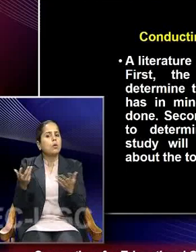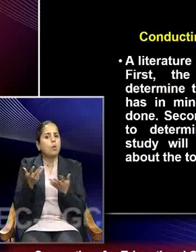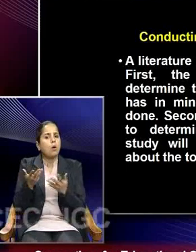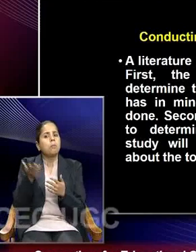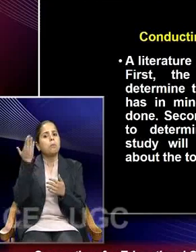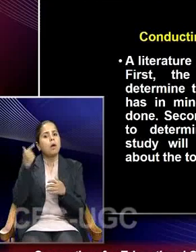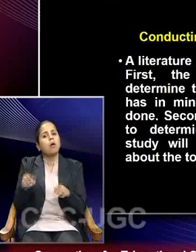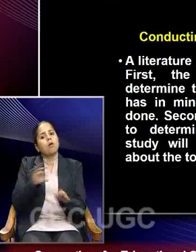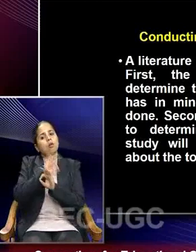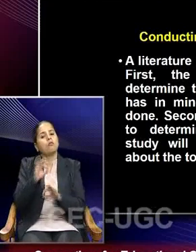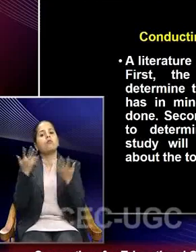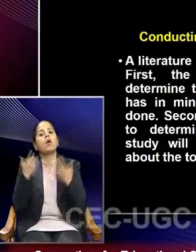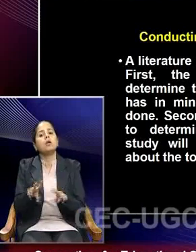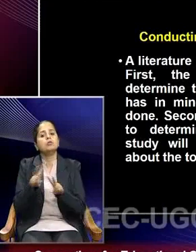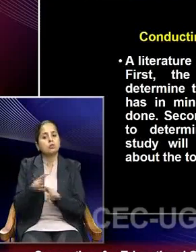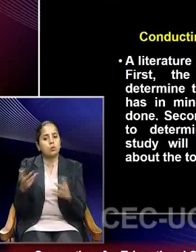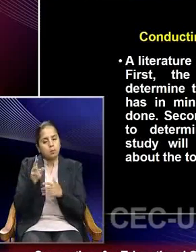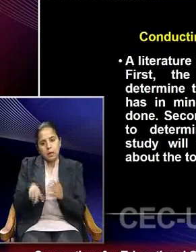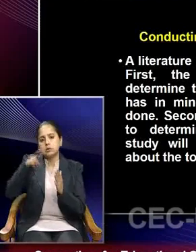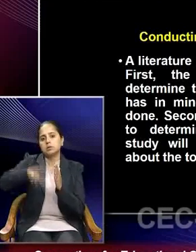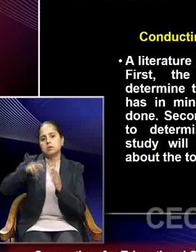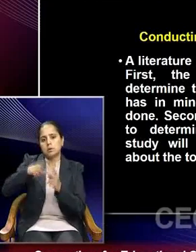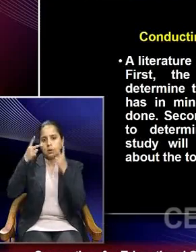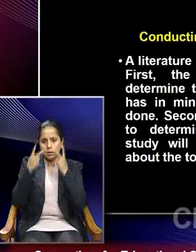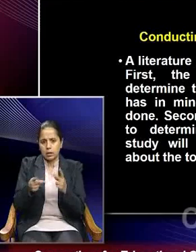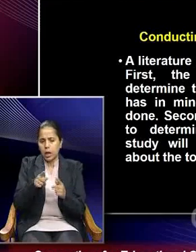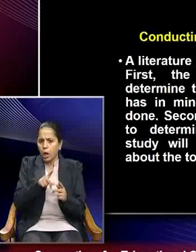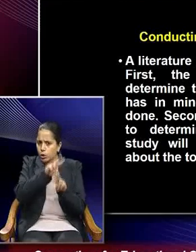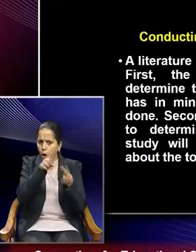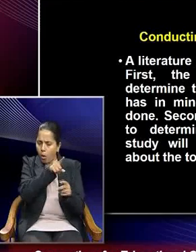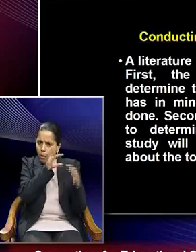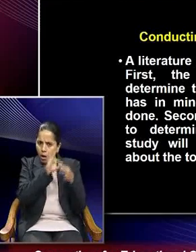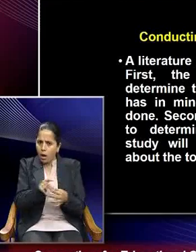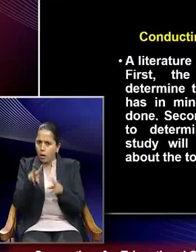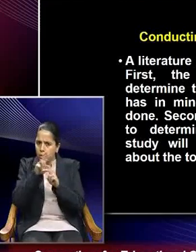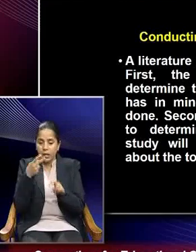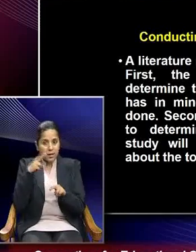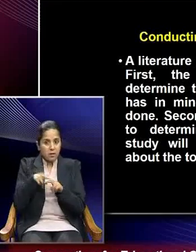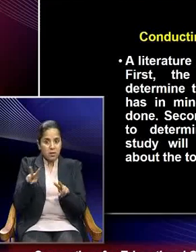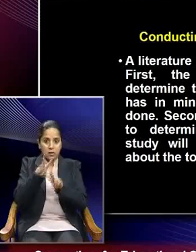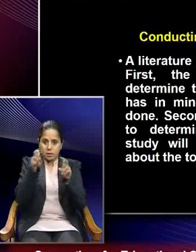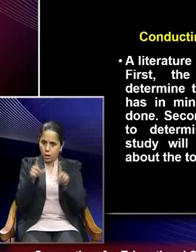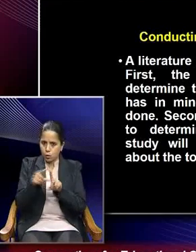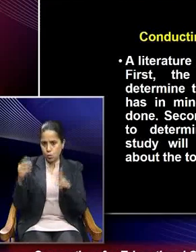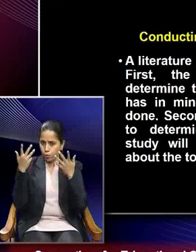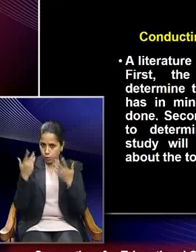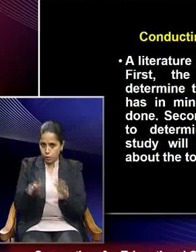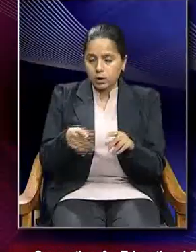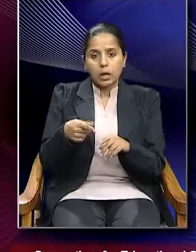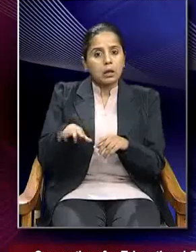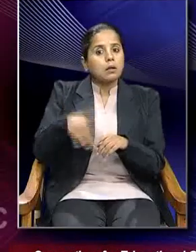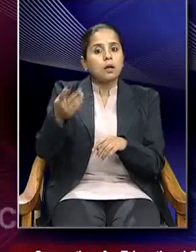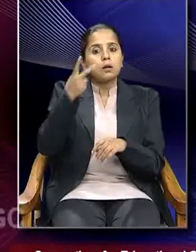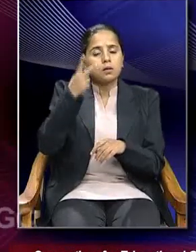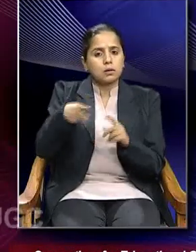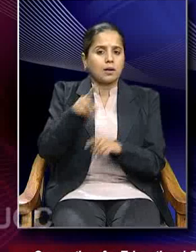has already been done in the specific topic. If the research has been done, then it